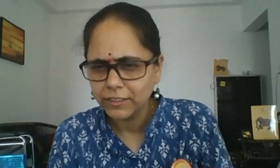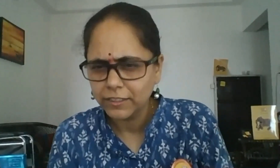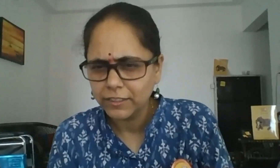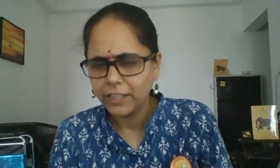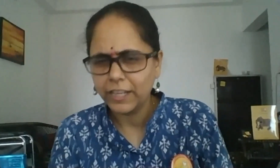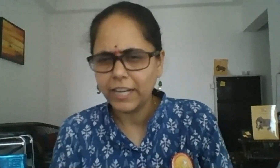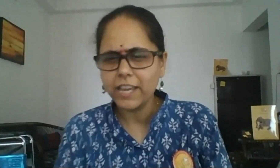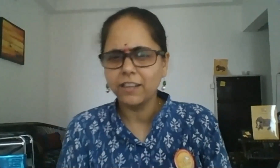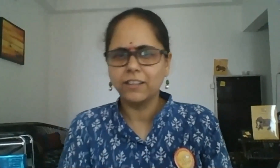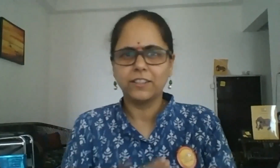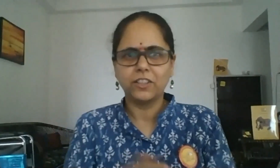Ready?